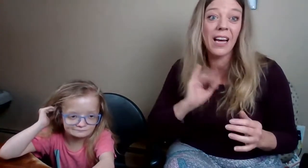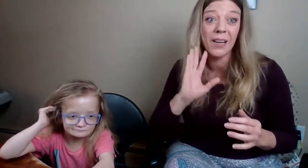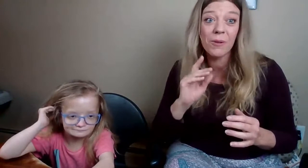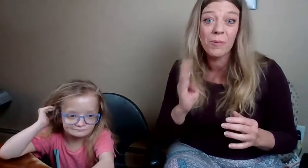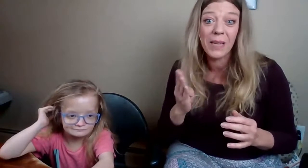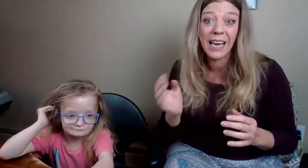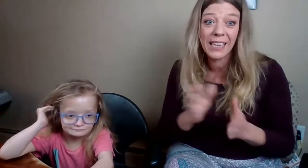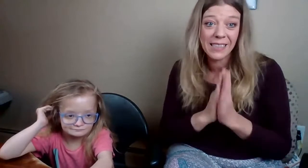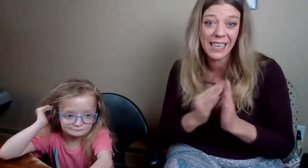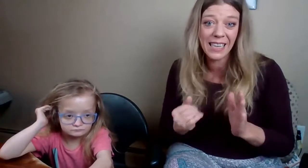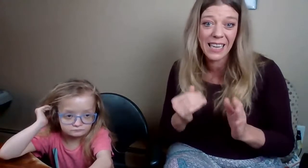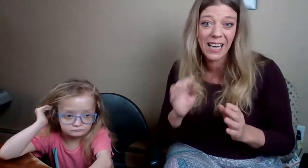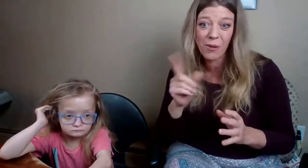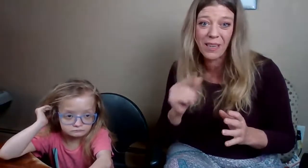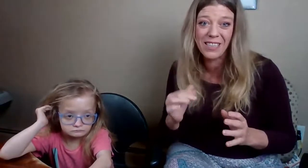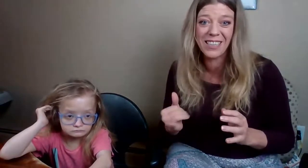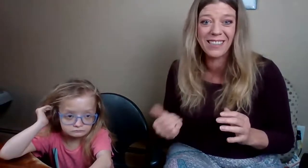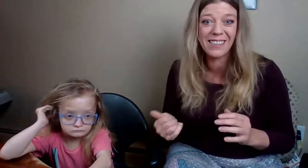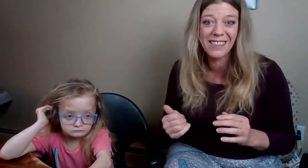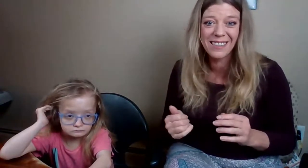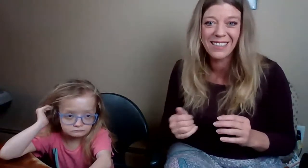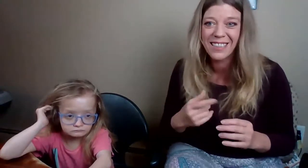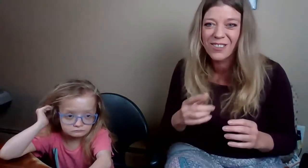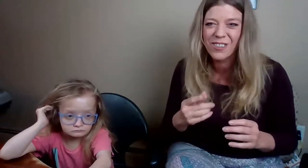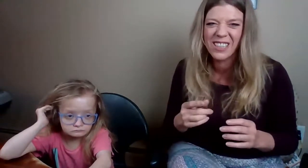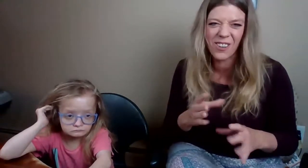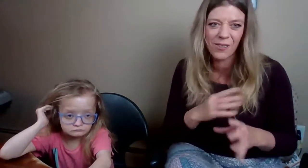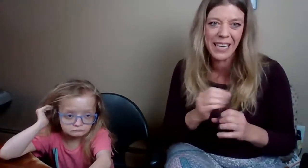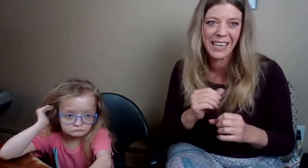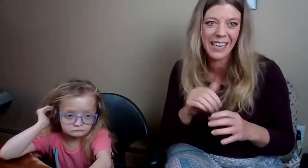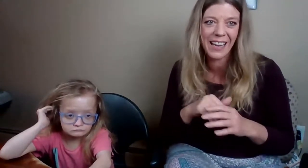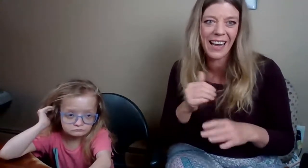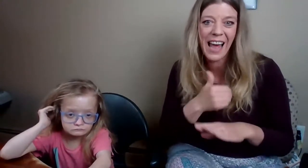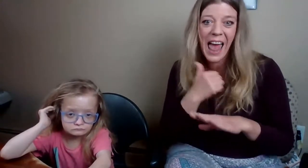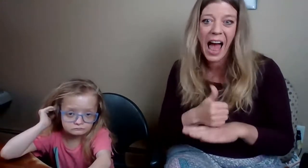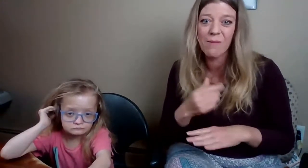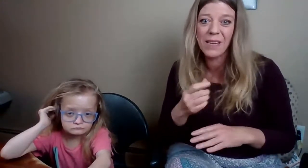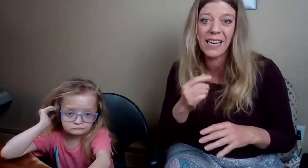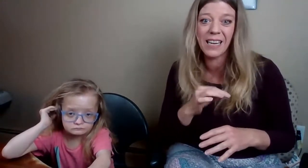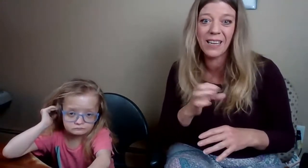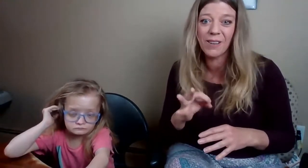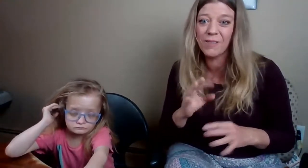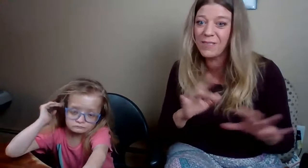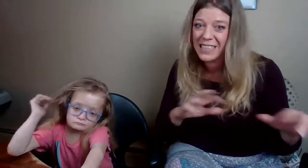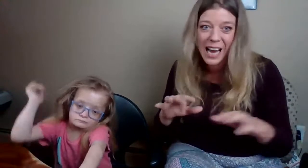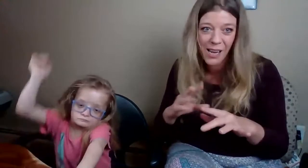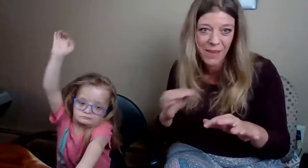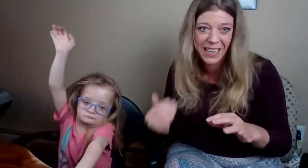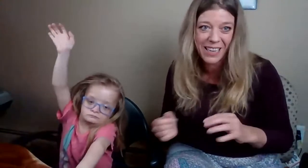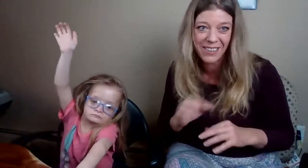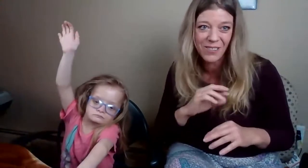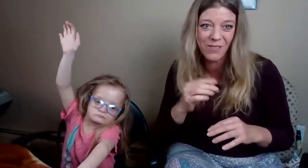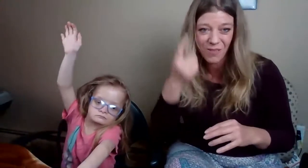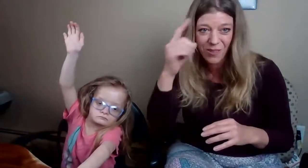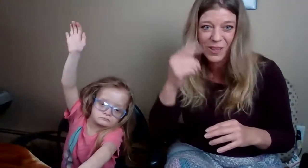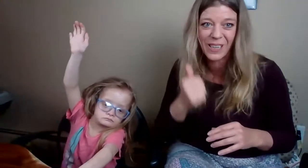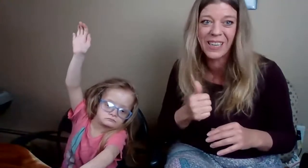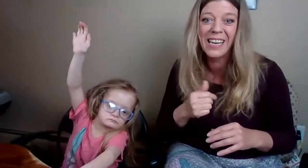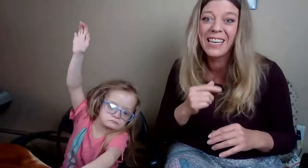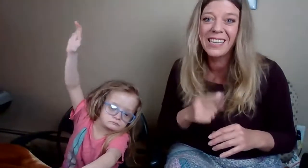I will be asking questions too. So get in the habit of typing for